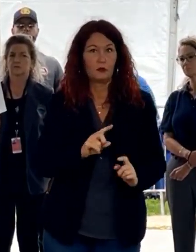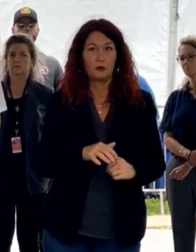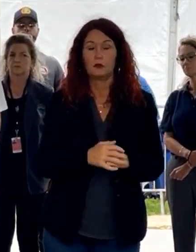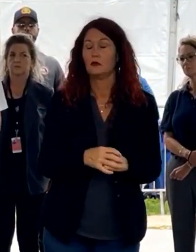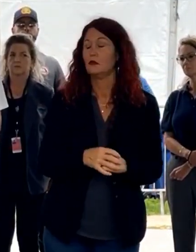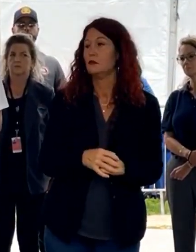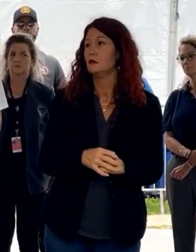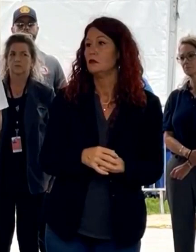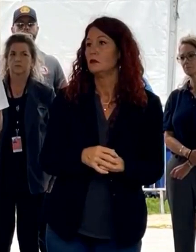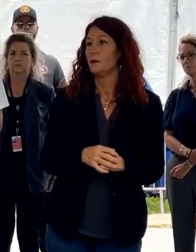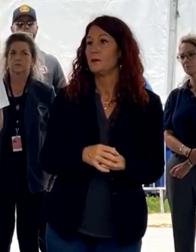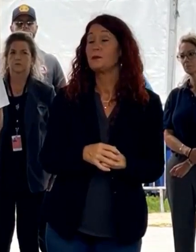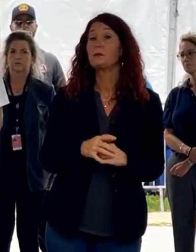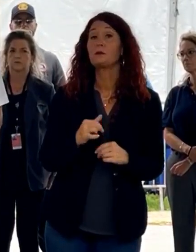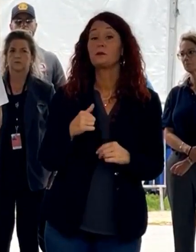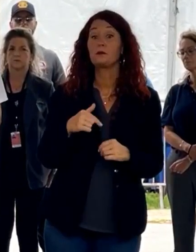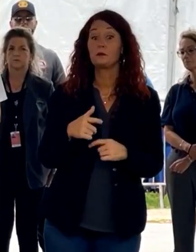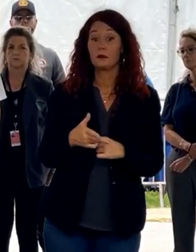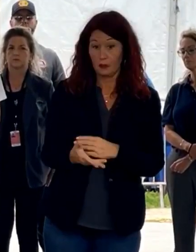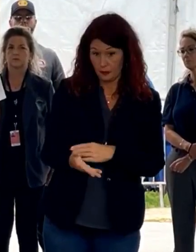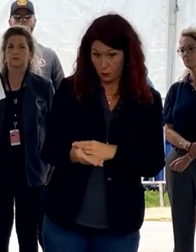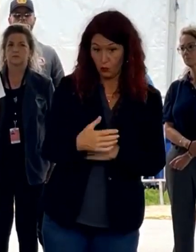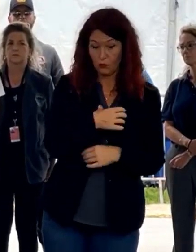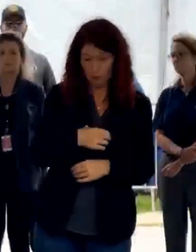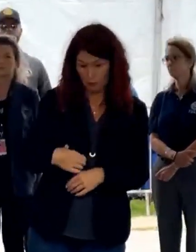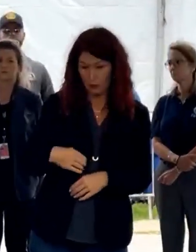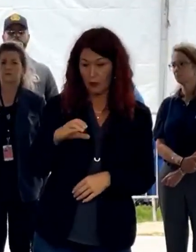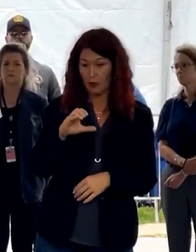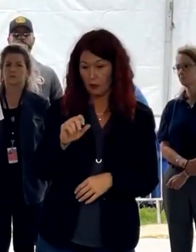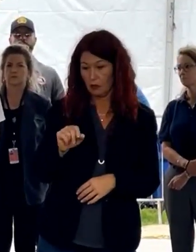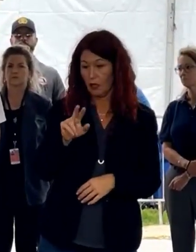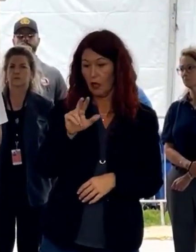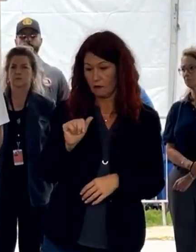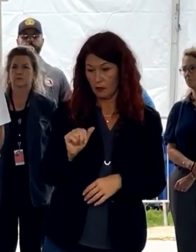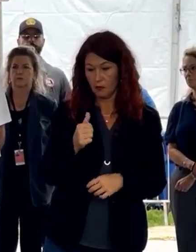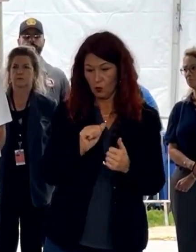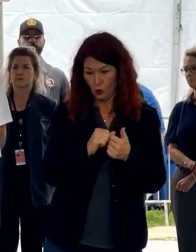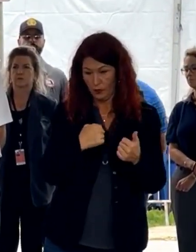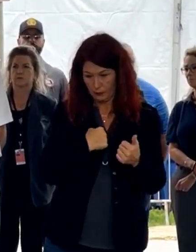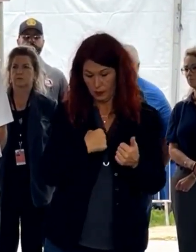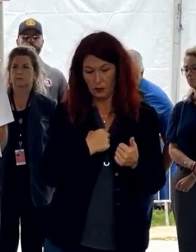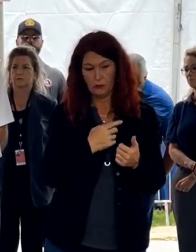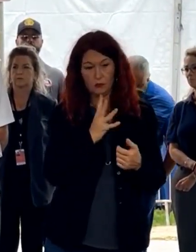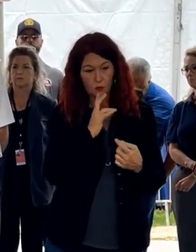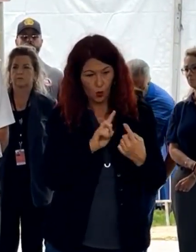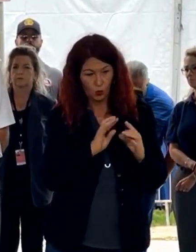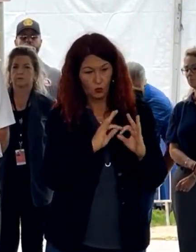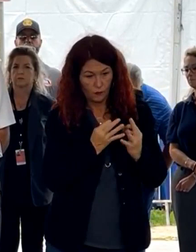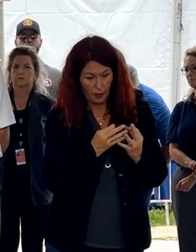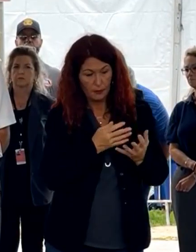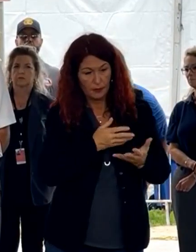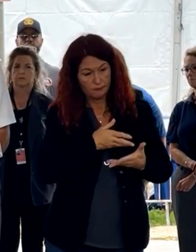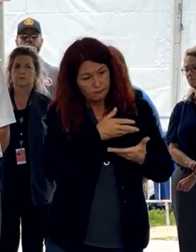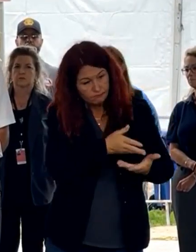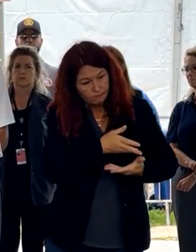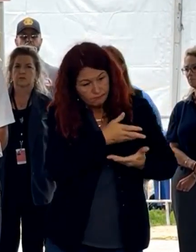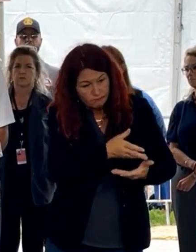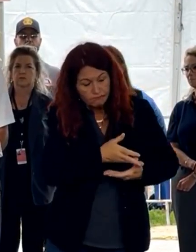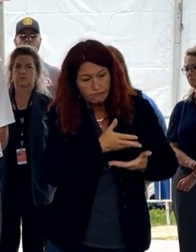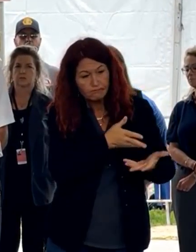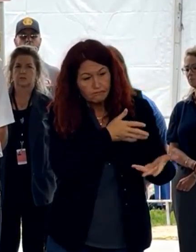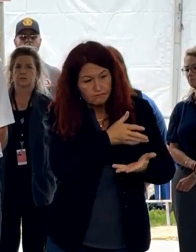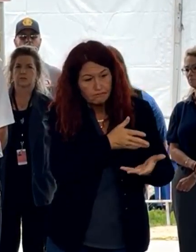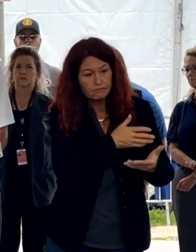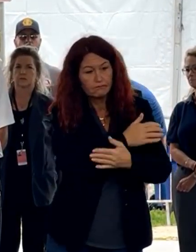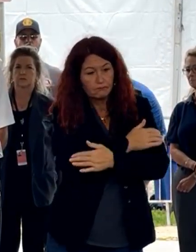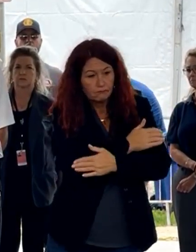the meeting this morning, also meeting with families, consoling them, providing them information, and letting them know they have